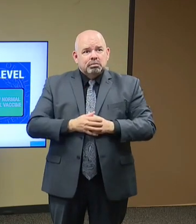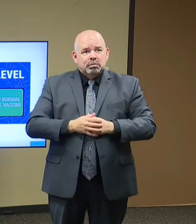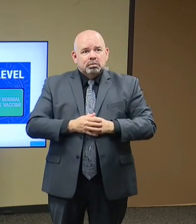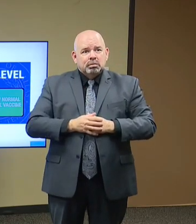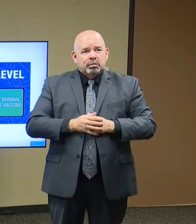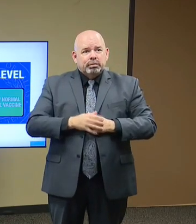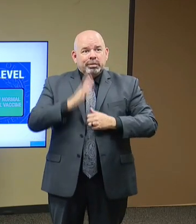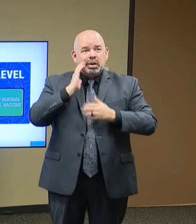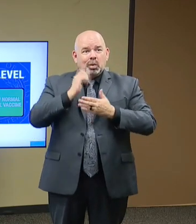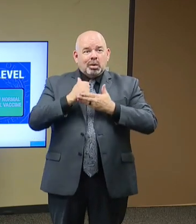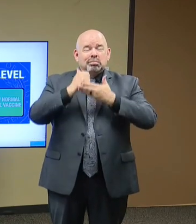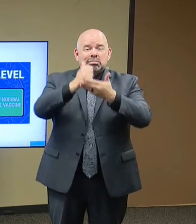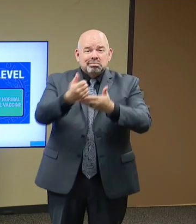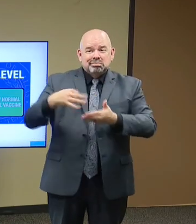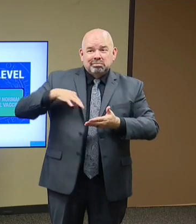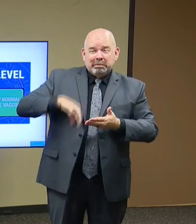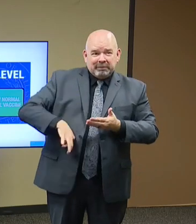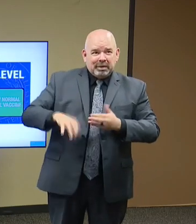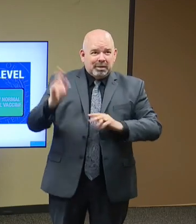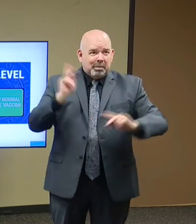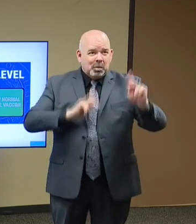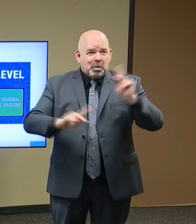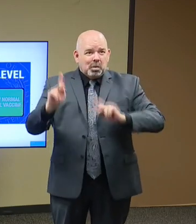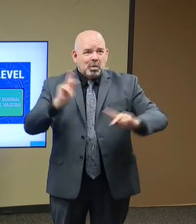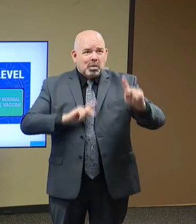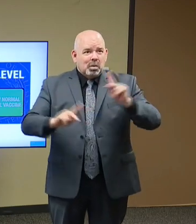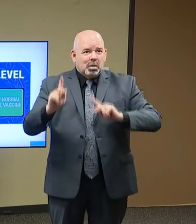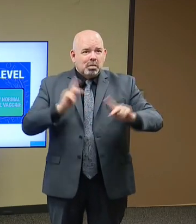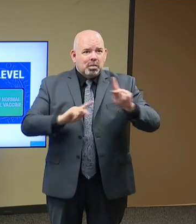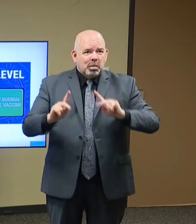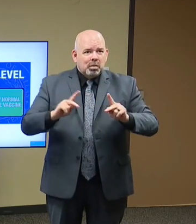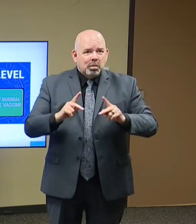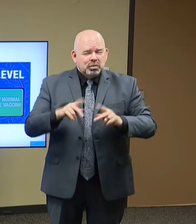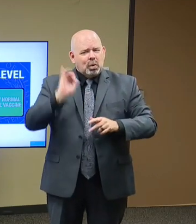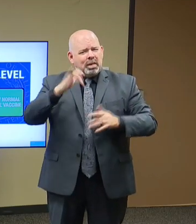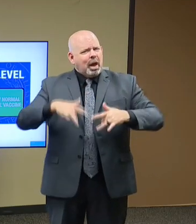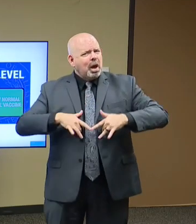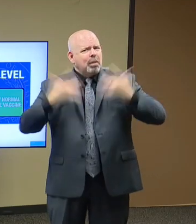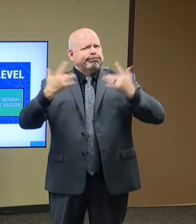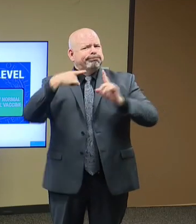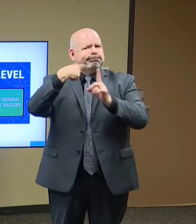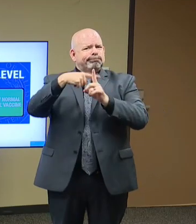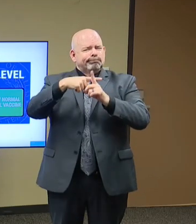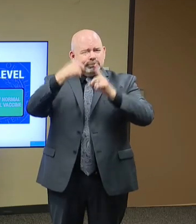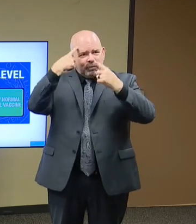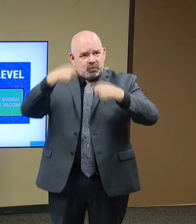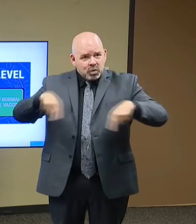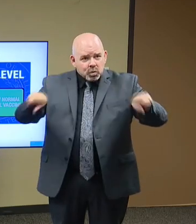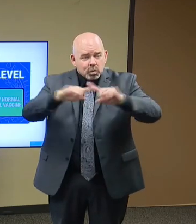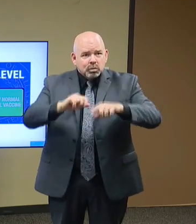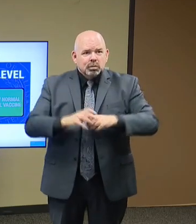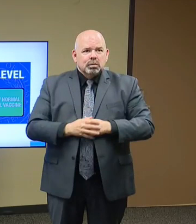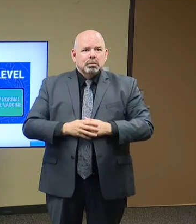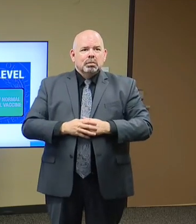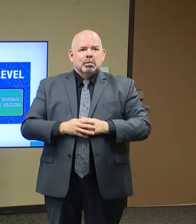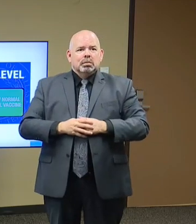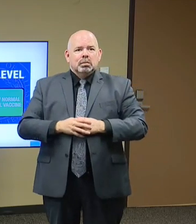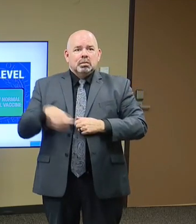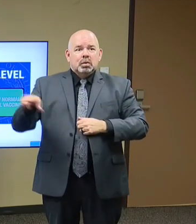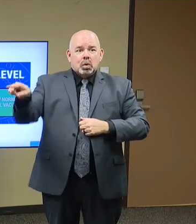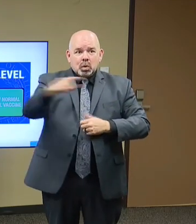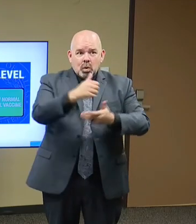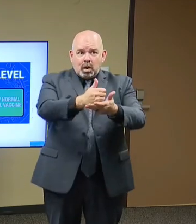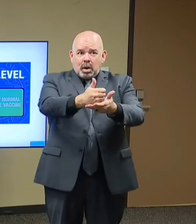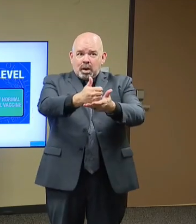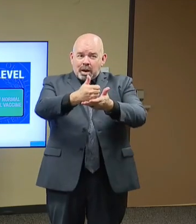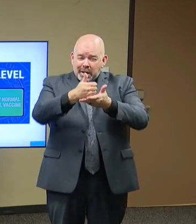So I think that's some more good news. Lastly, I need your help on something. I need your help on two things. I need you to wear that mask